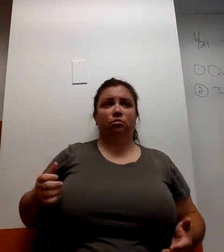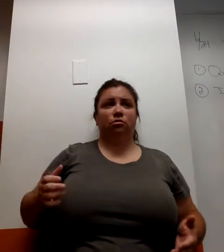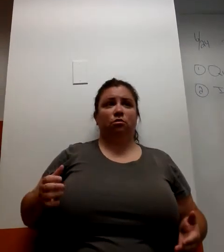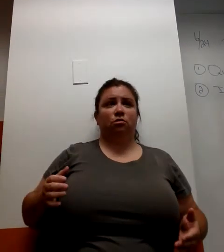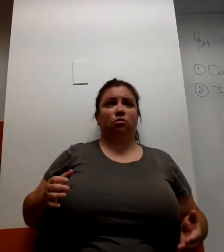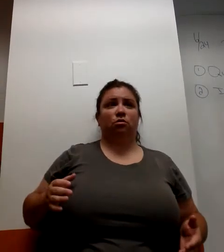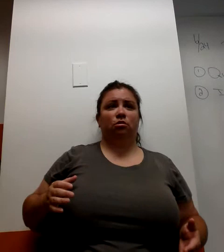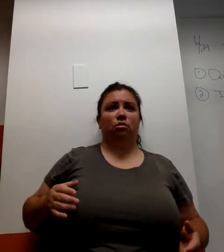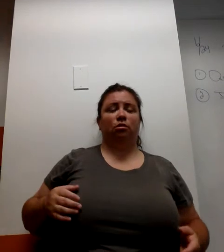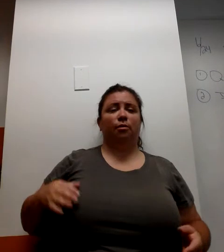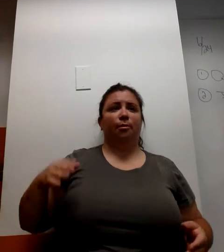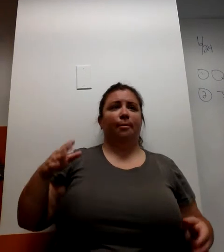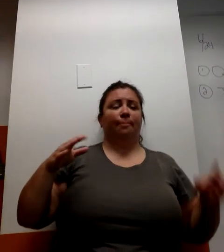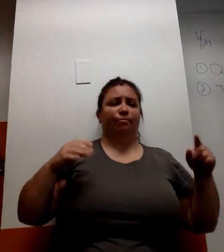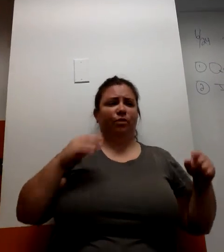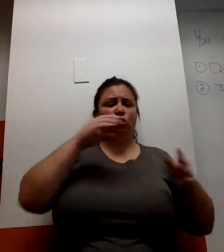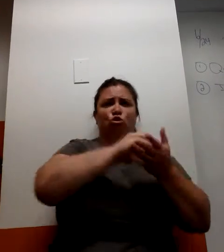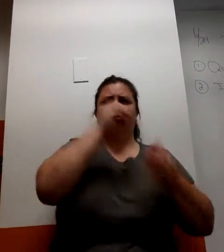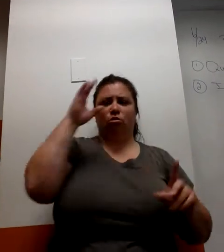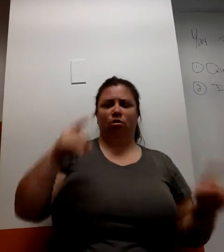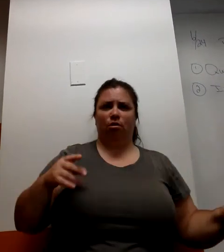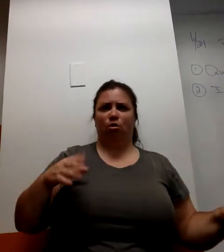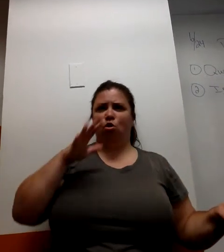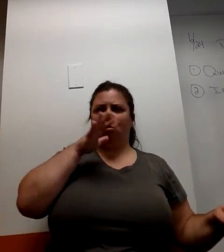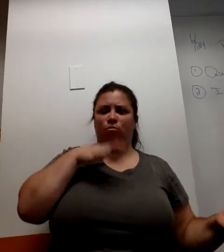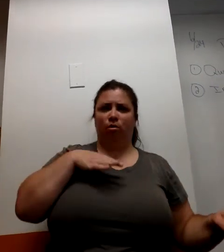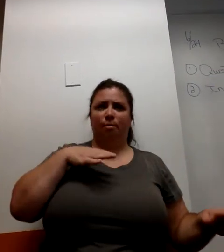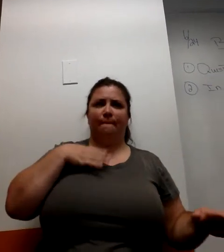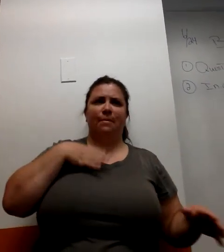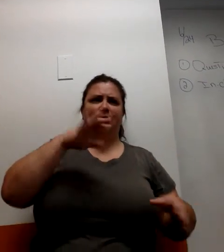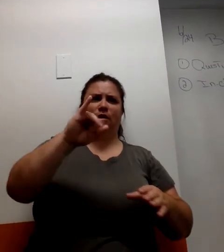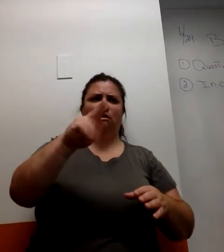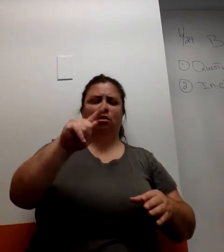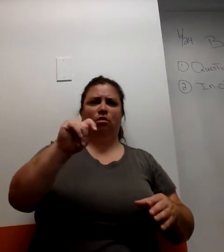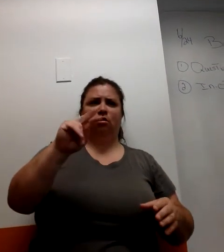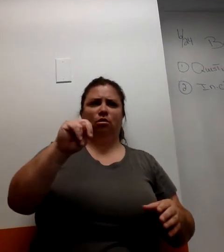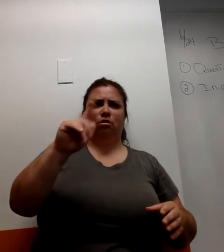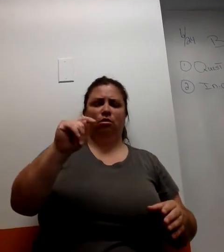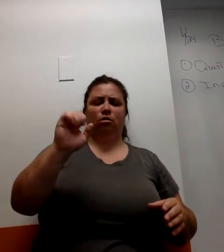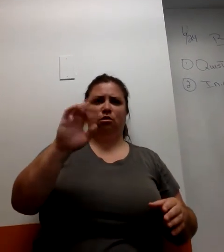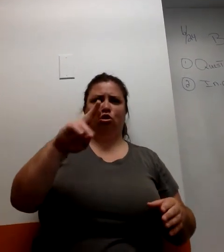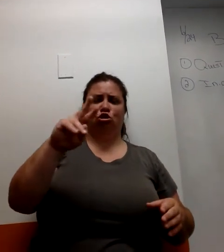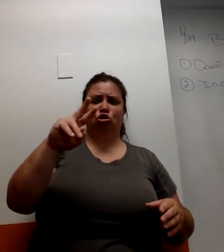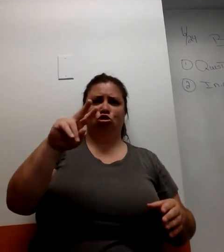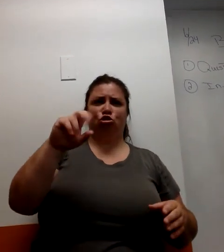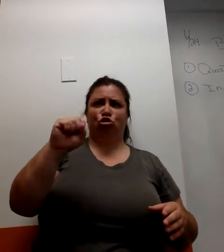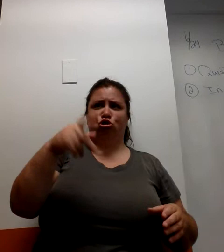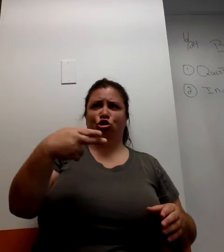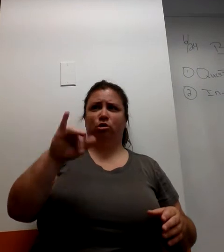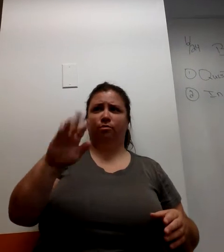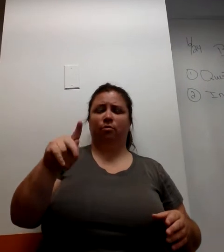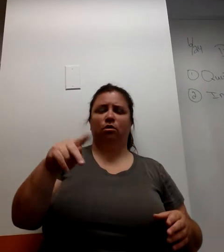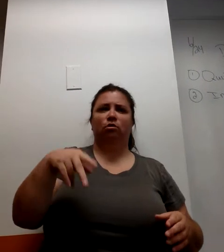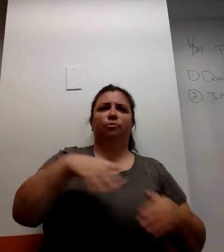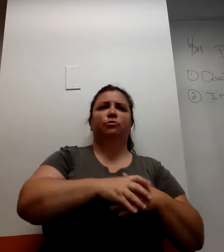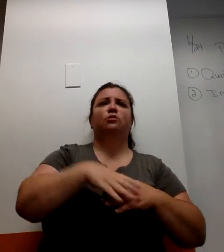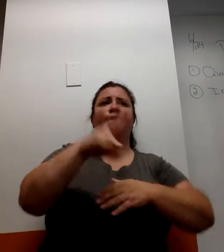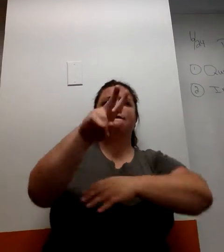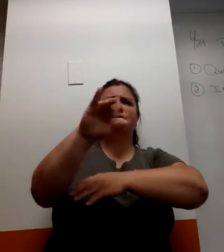internship at our pediatrician, and there's like this vitamin called like Emergency. I don't know if you've heard Yes. of it. It's like this, just like powder you